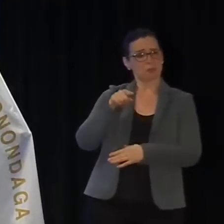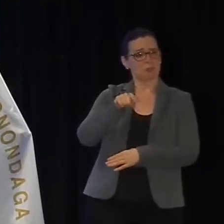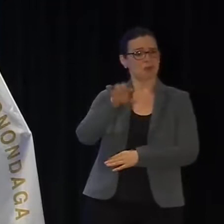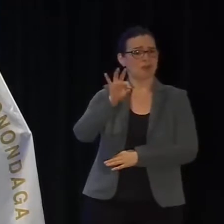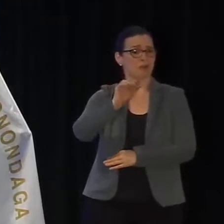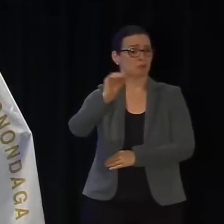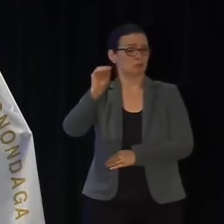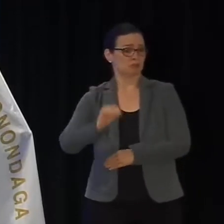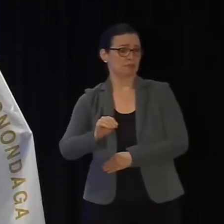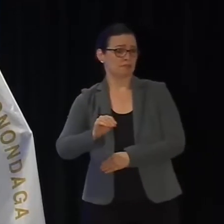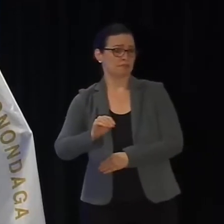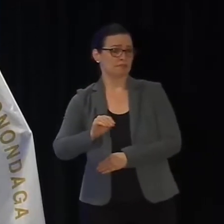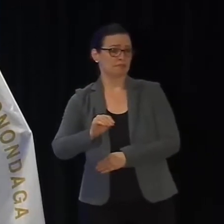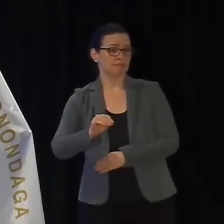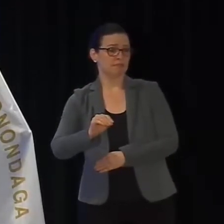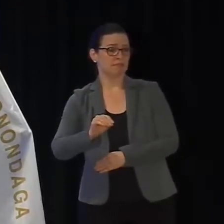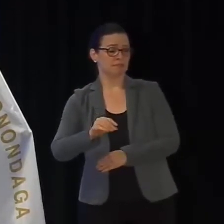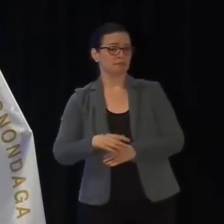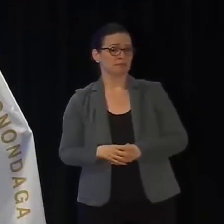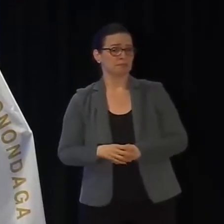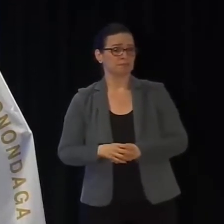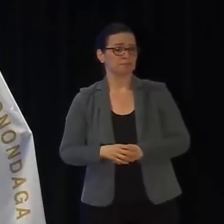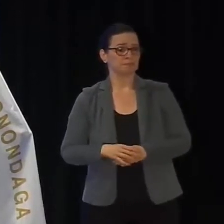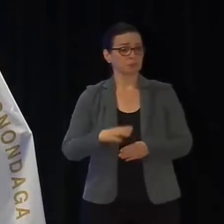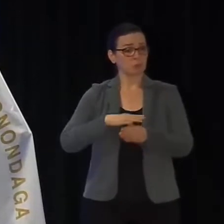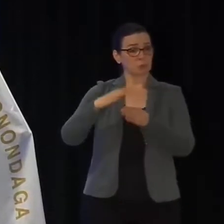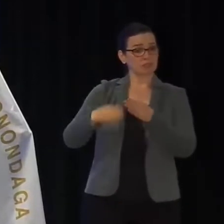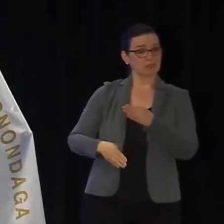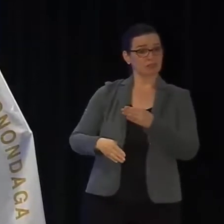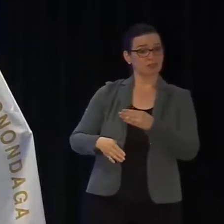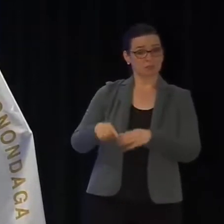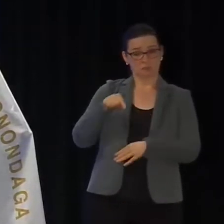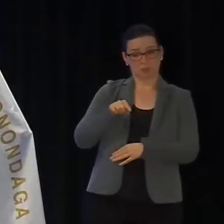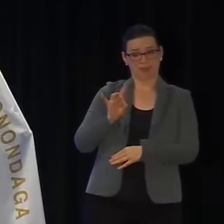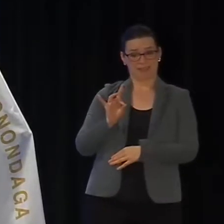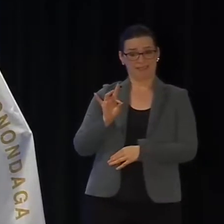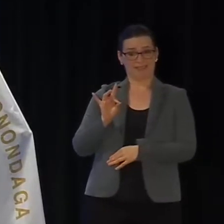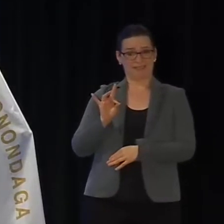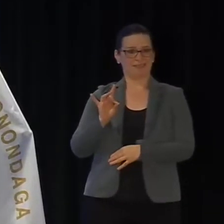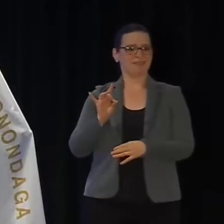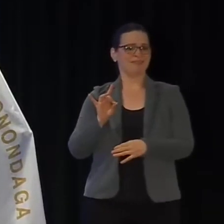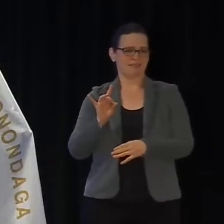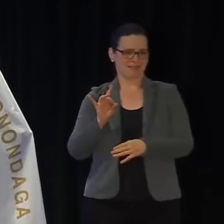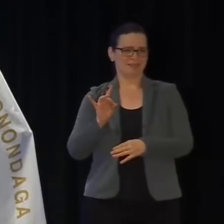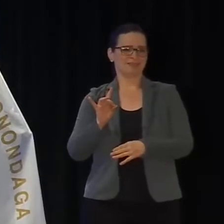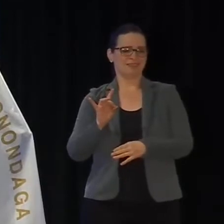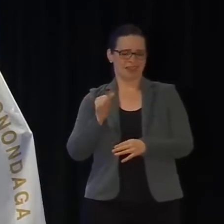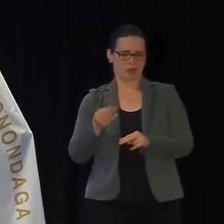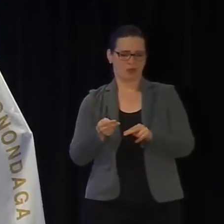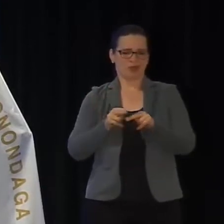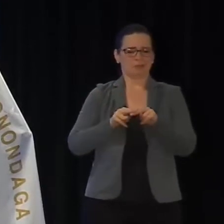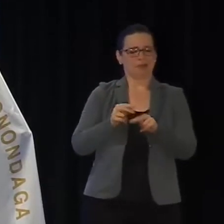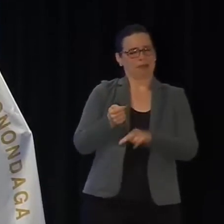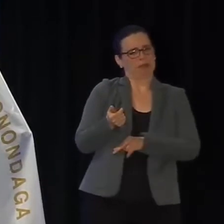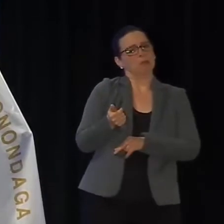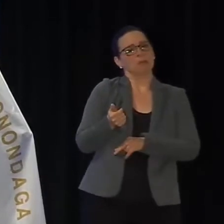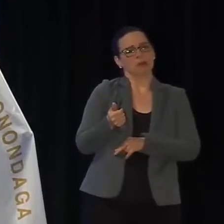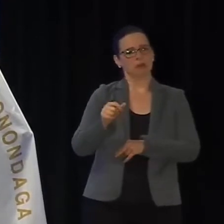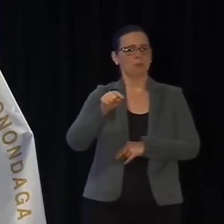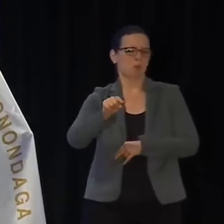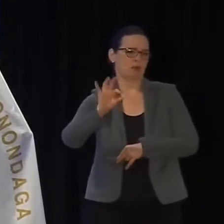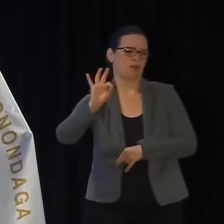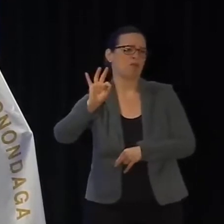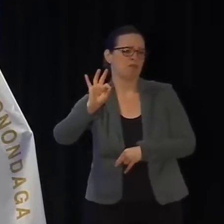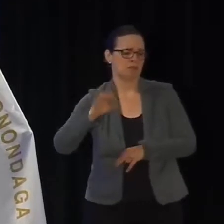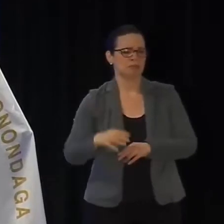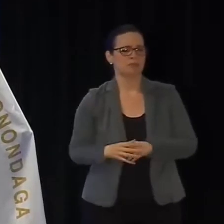On cases over the weekend, we reported 90 cases one day, 95 another day. We cleaned up the cases. What